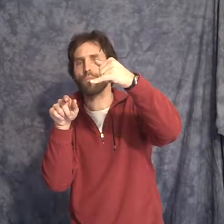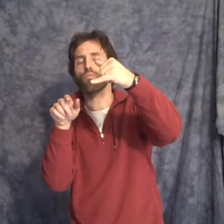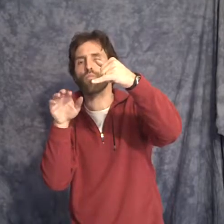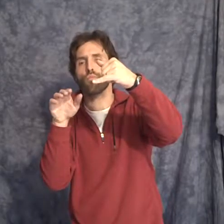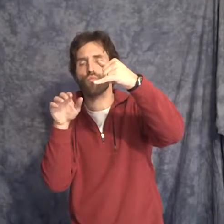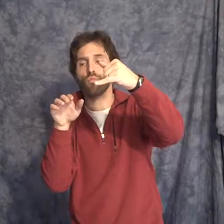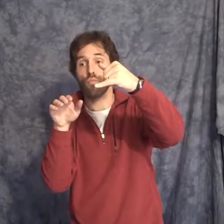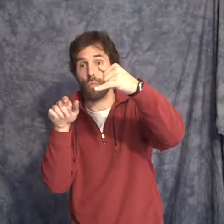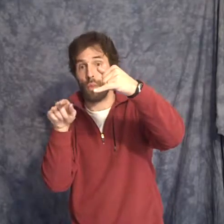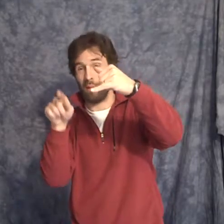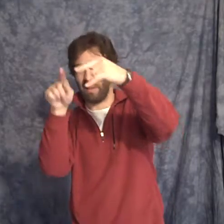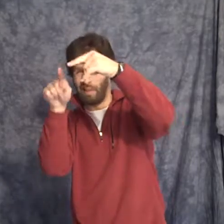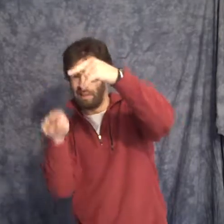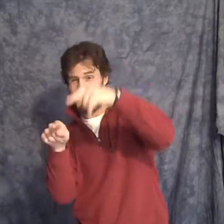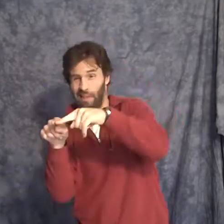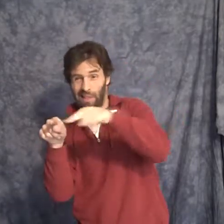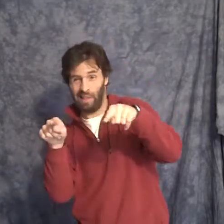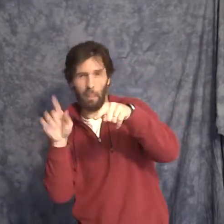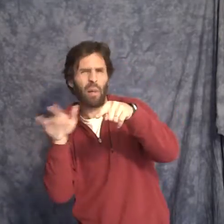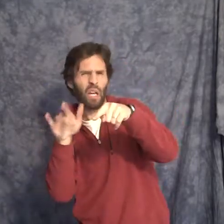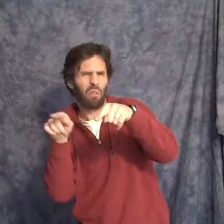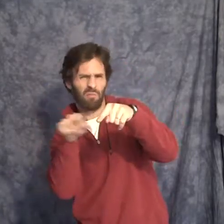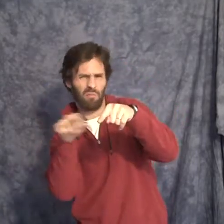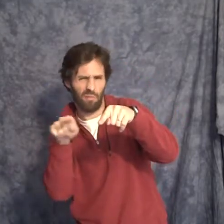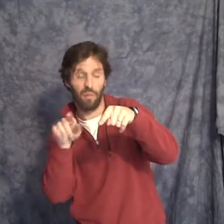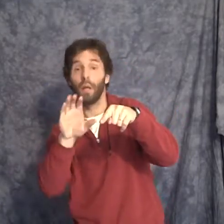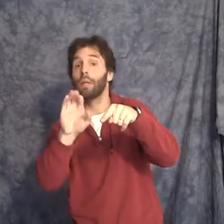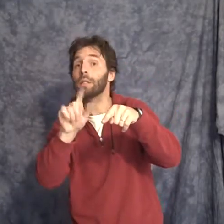In the middle of the arrow, put cell body.